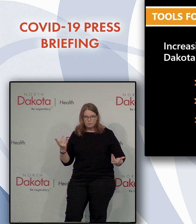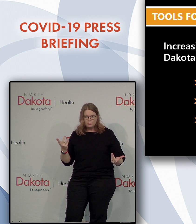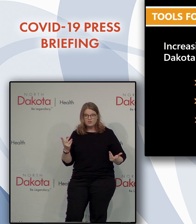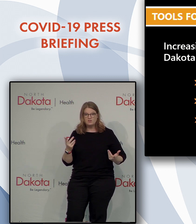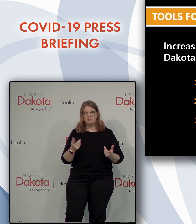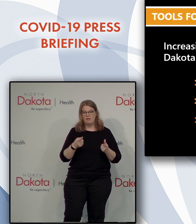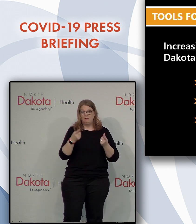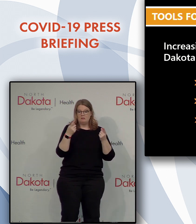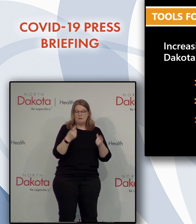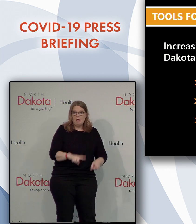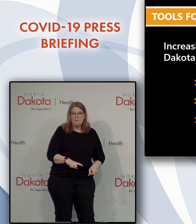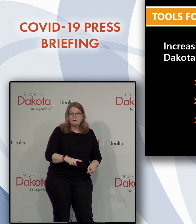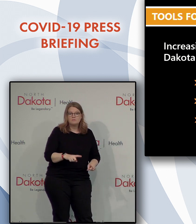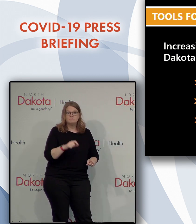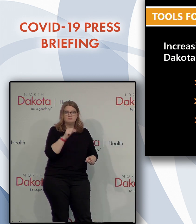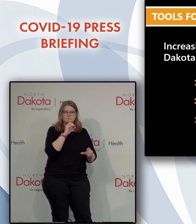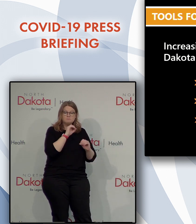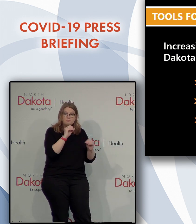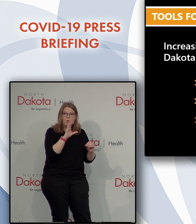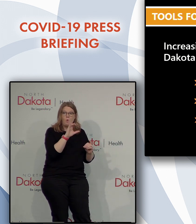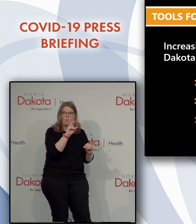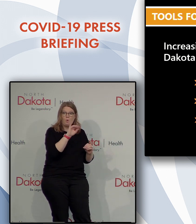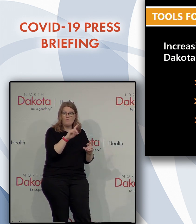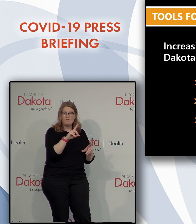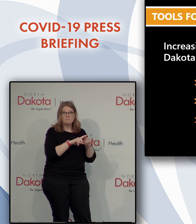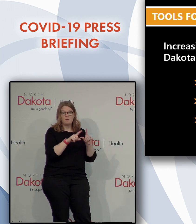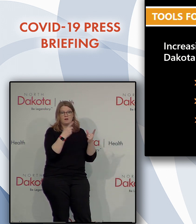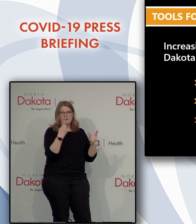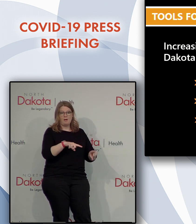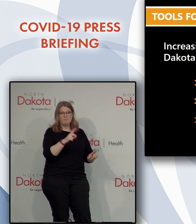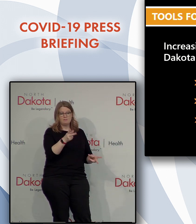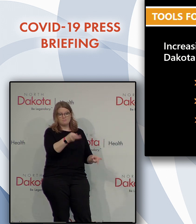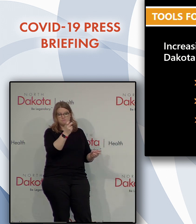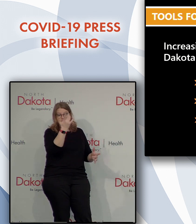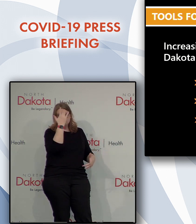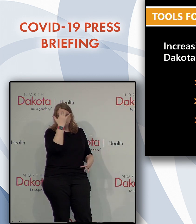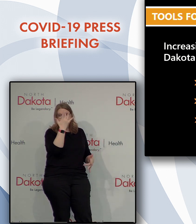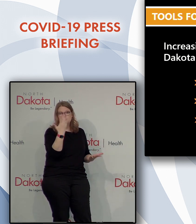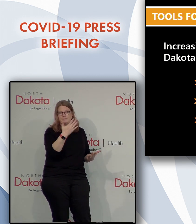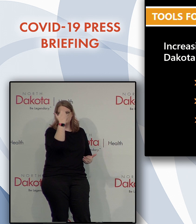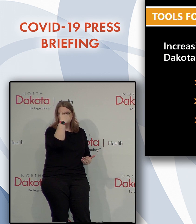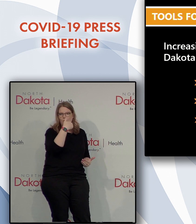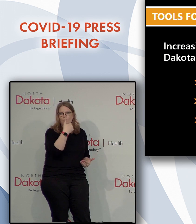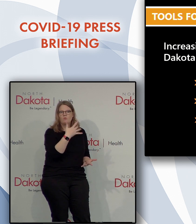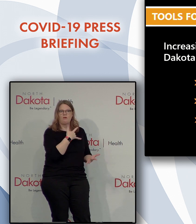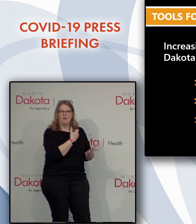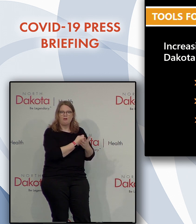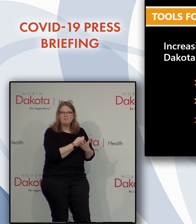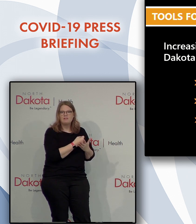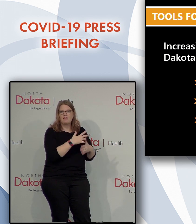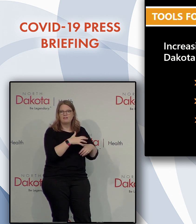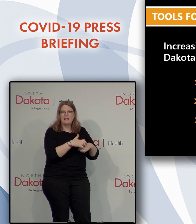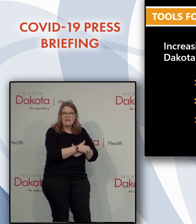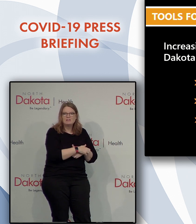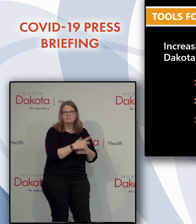be needing the highest level of medical care for stroke or heart attack or cancer or